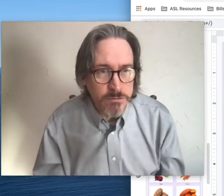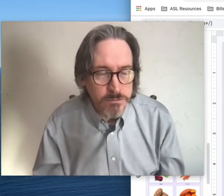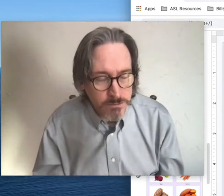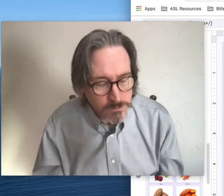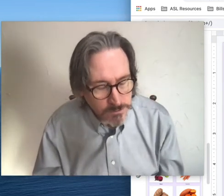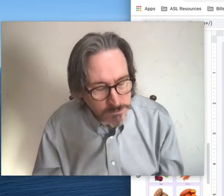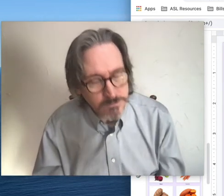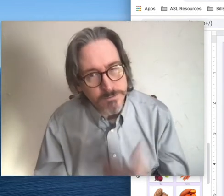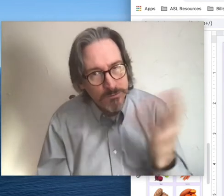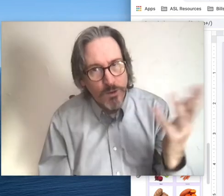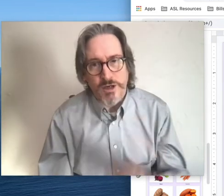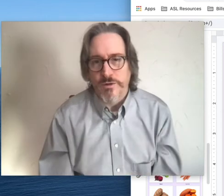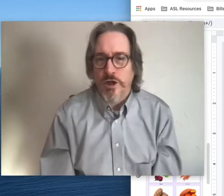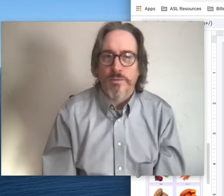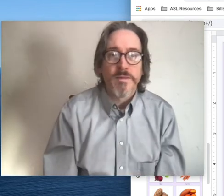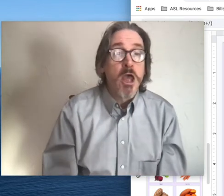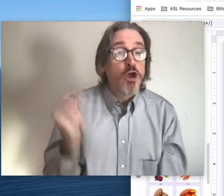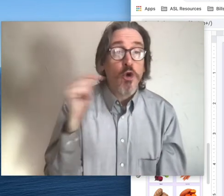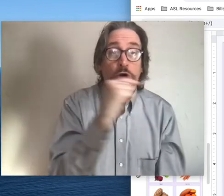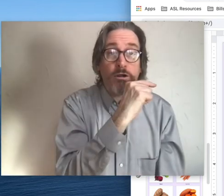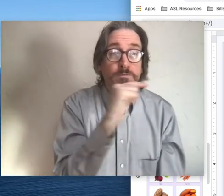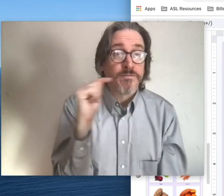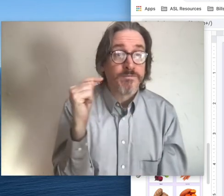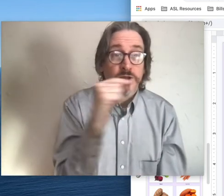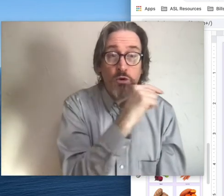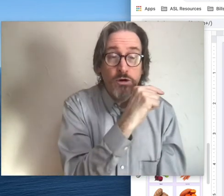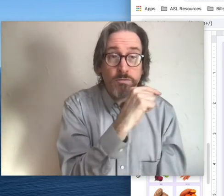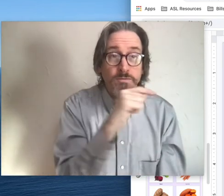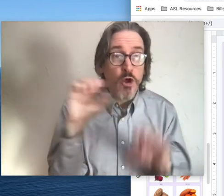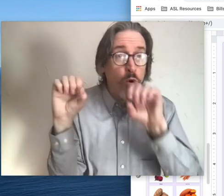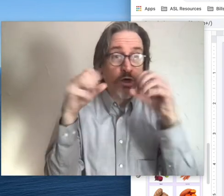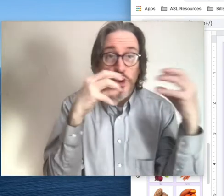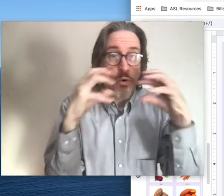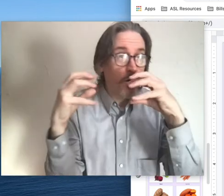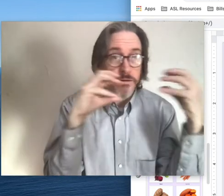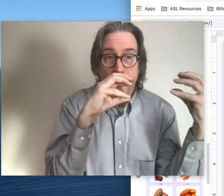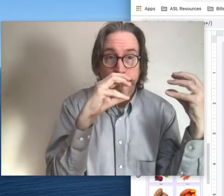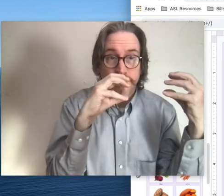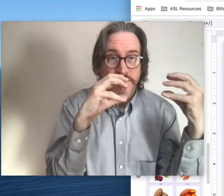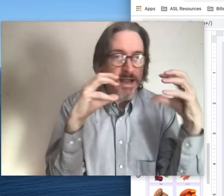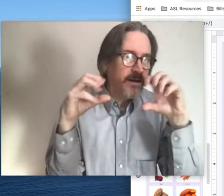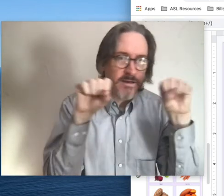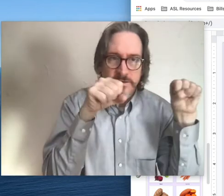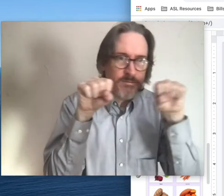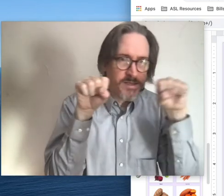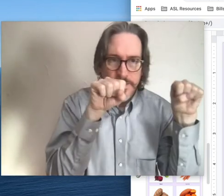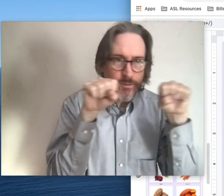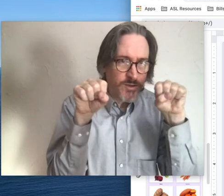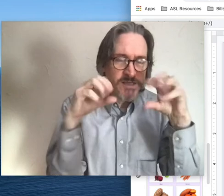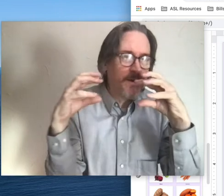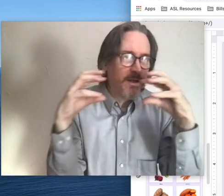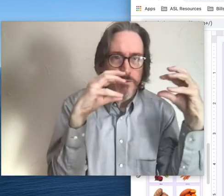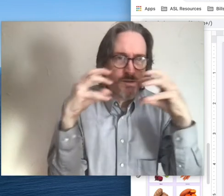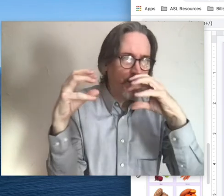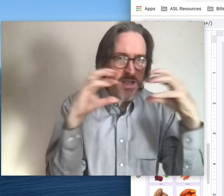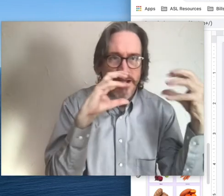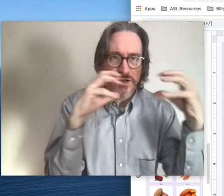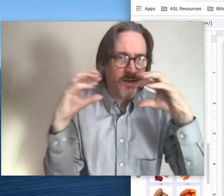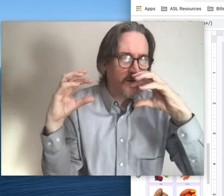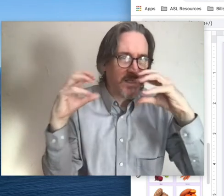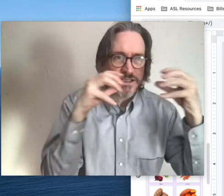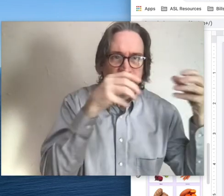video. One can only hope. Corn, corn or corn. And some people do it this way. Most